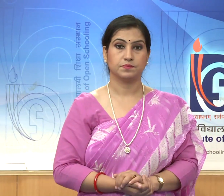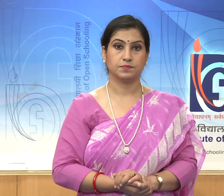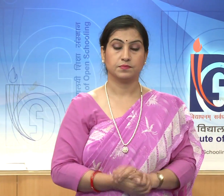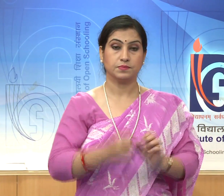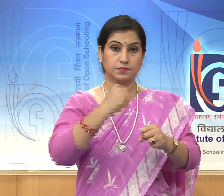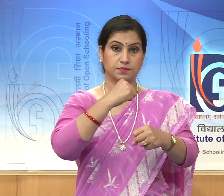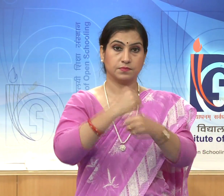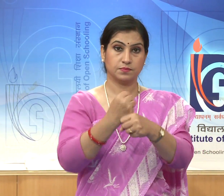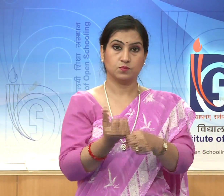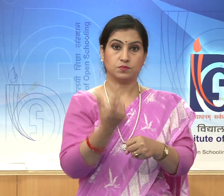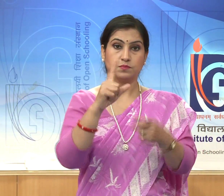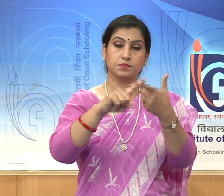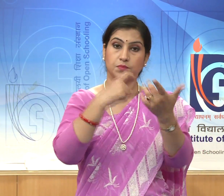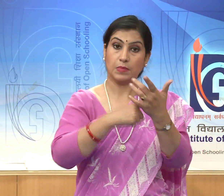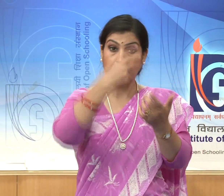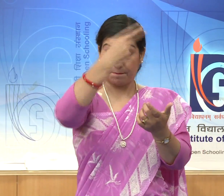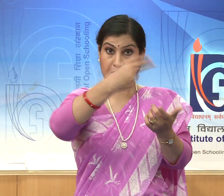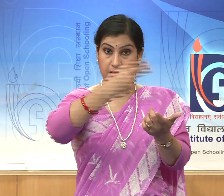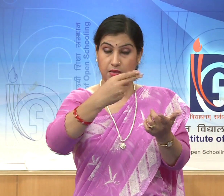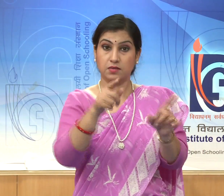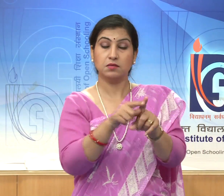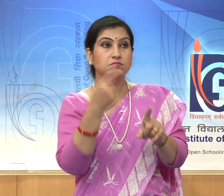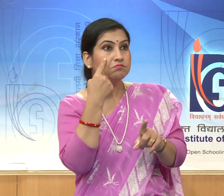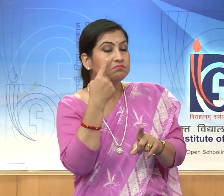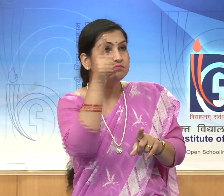Guler paintings are characterized